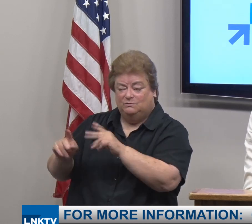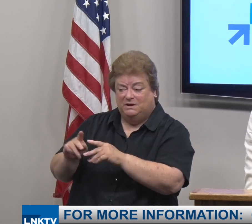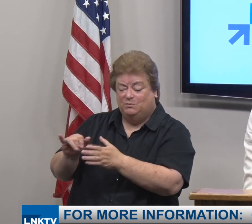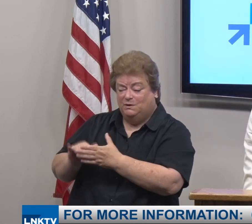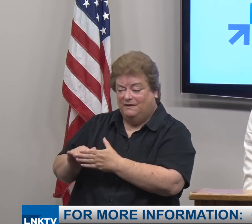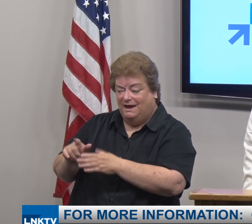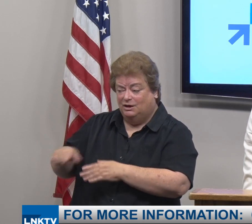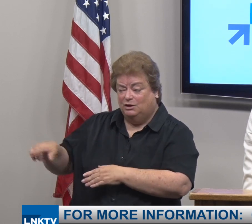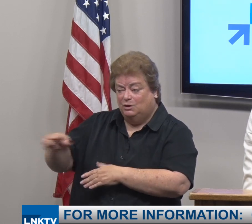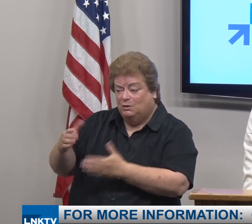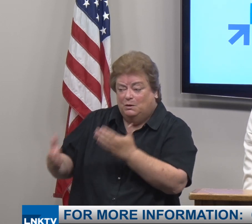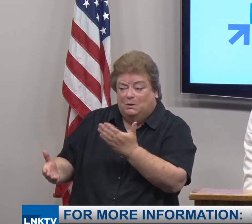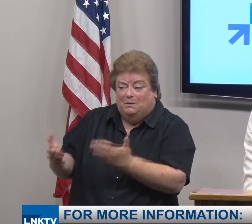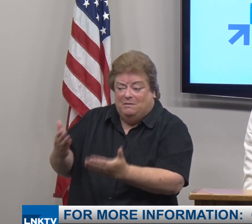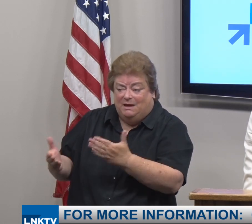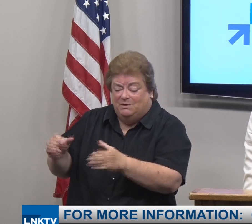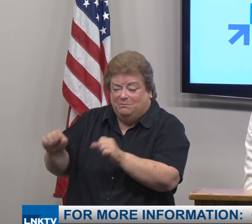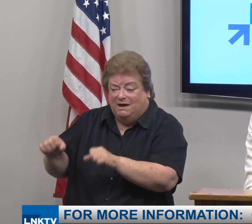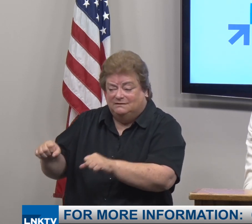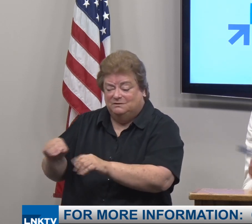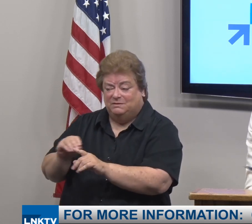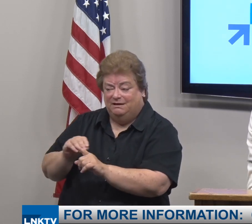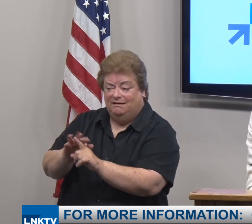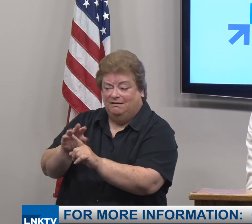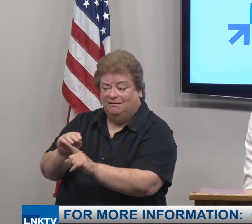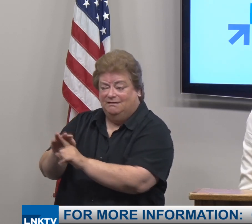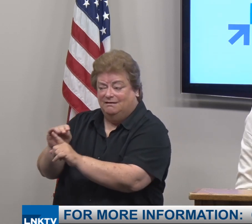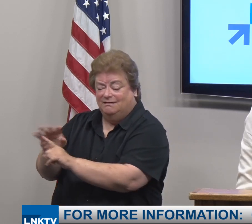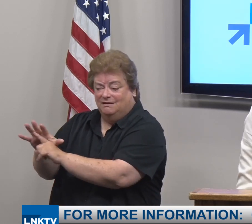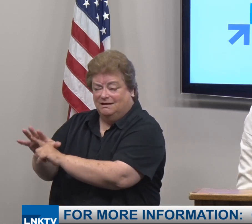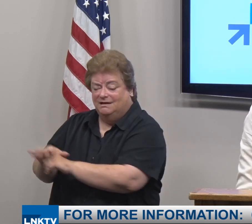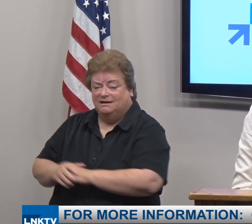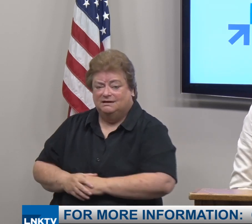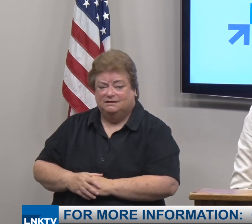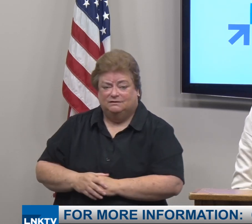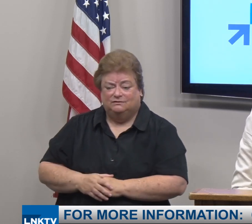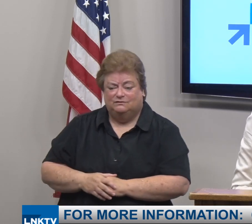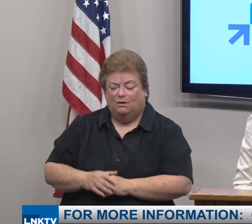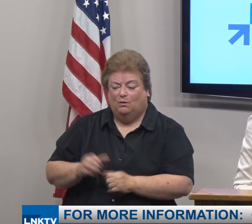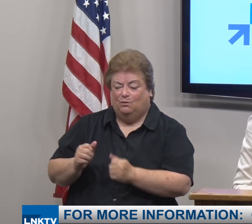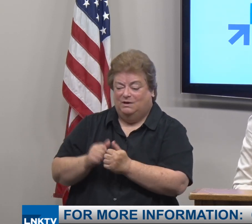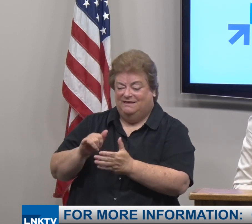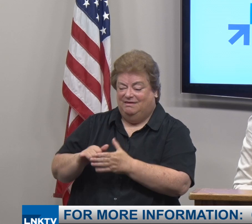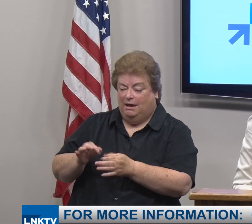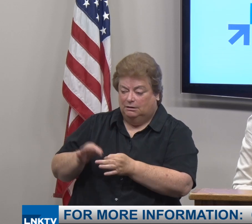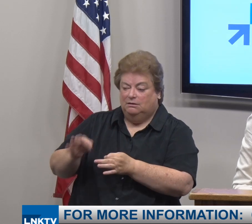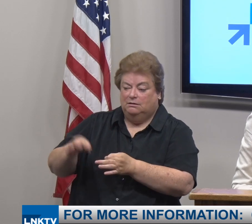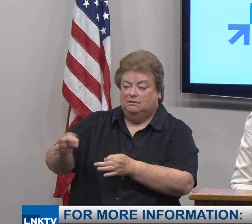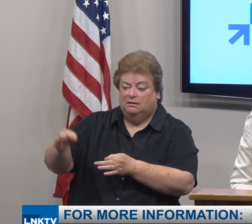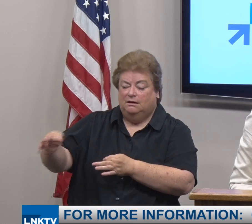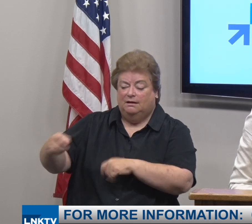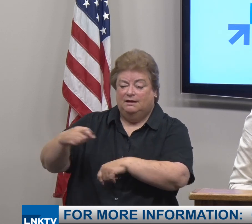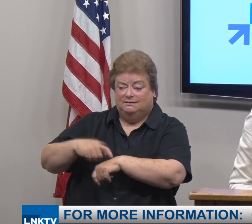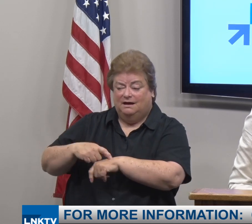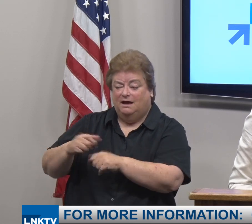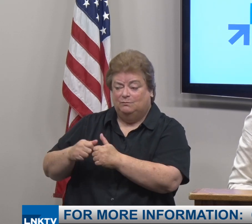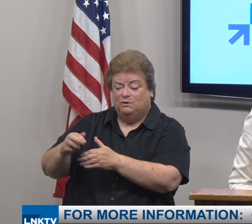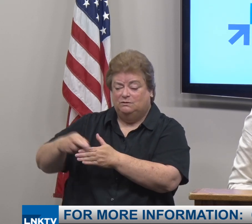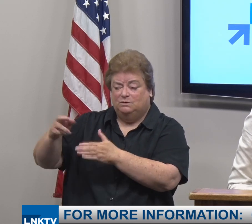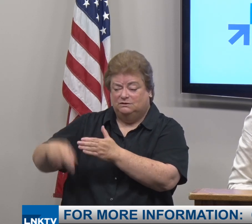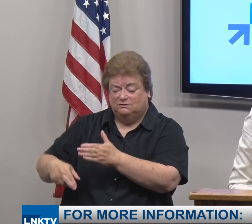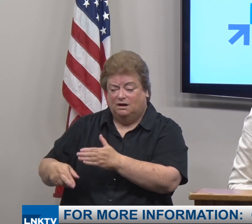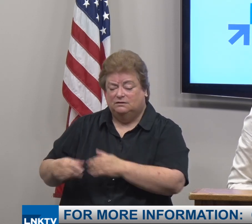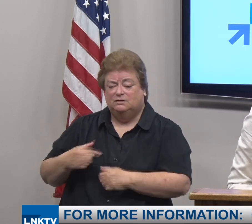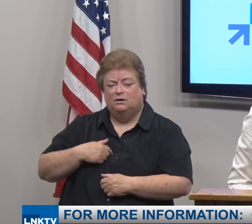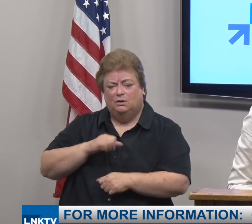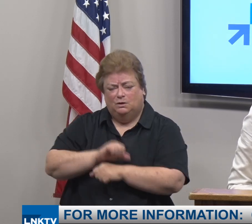person if they come back with a positive test. So the whole effort is broken down with that kind of a lengthy turnaround time. We are working together to